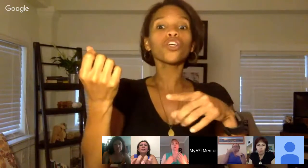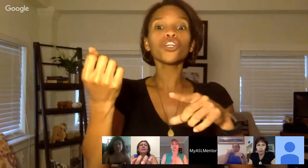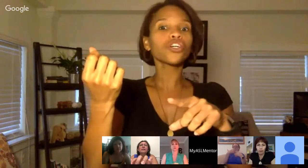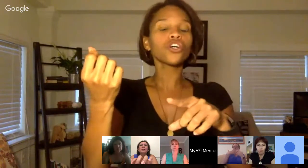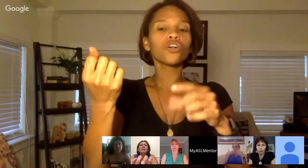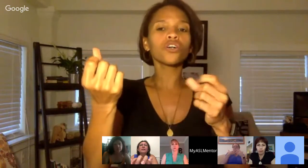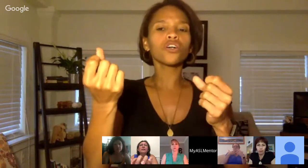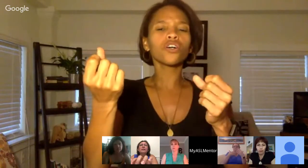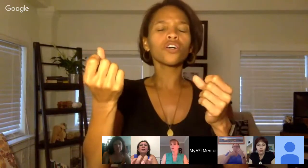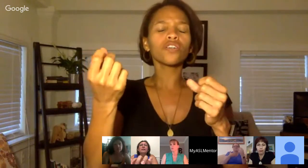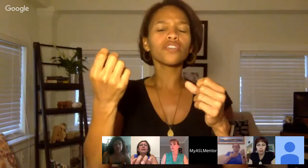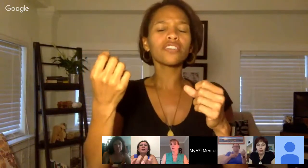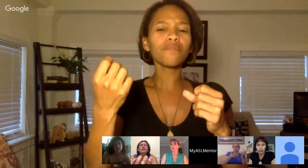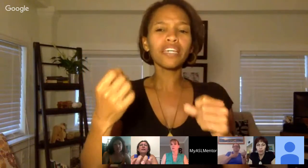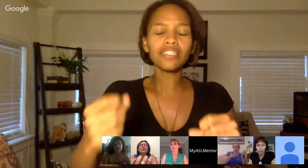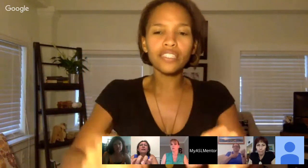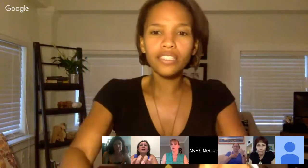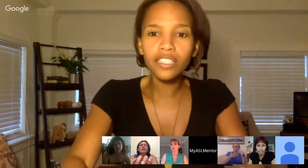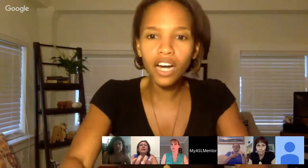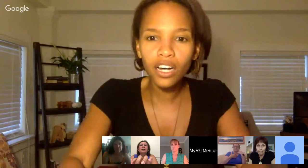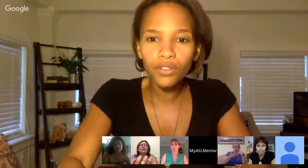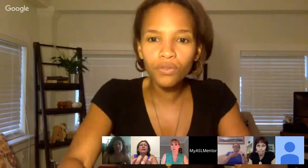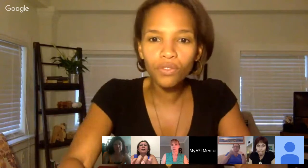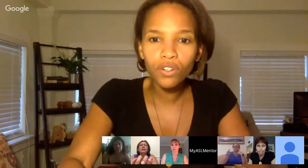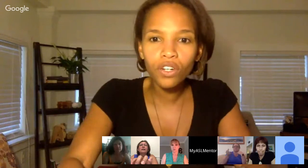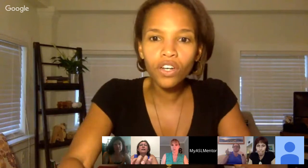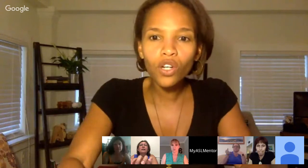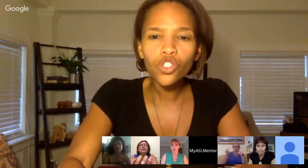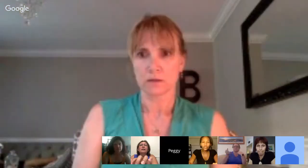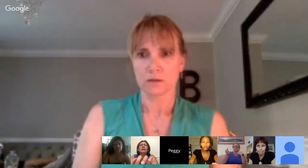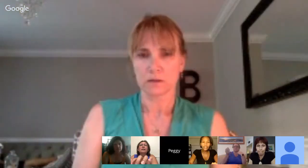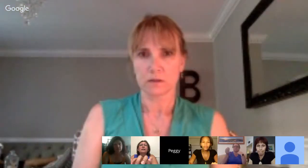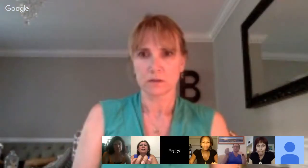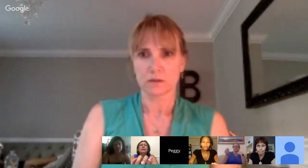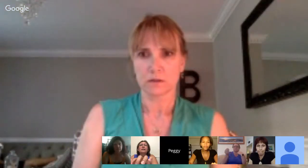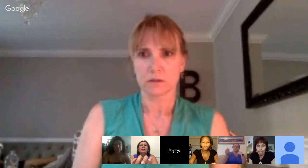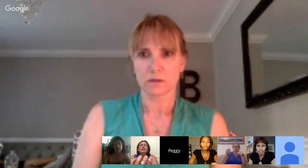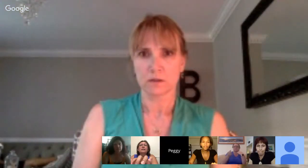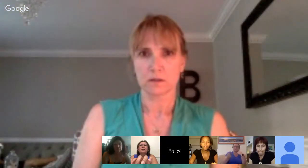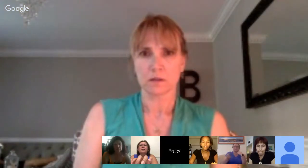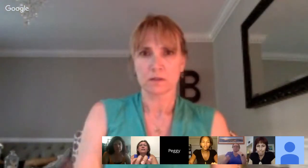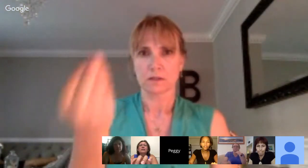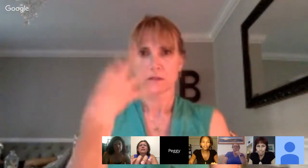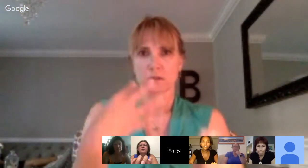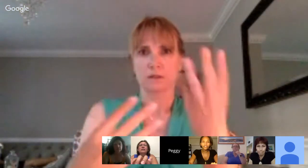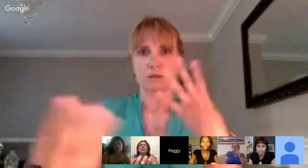Oh, something is not. Do it one more time.